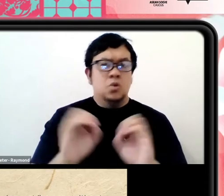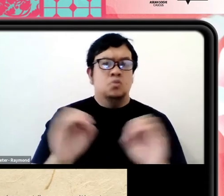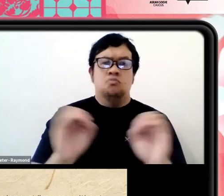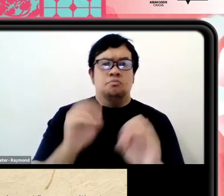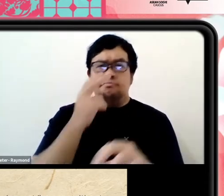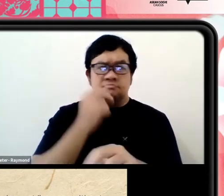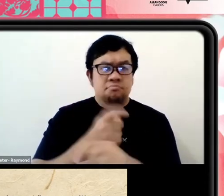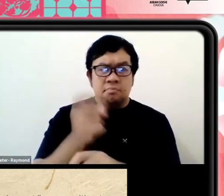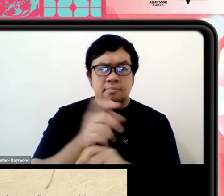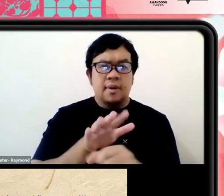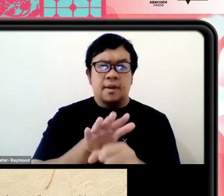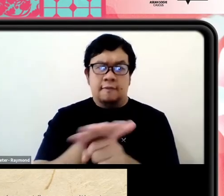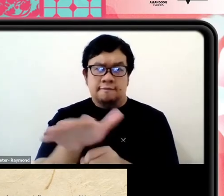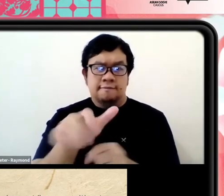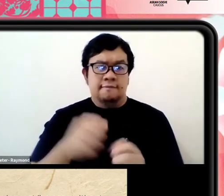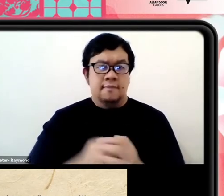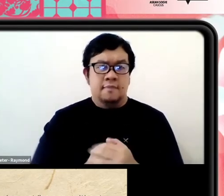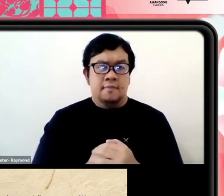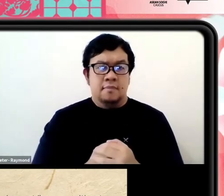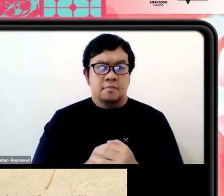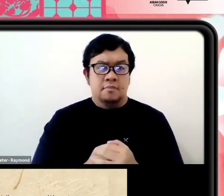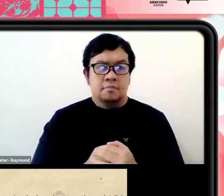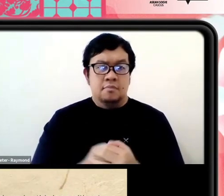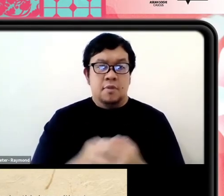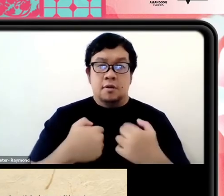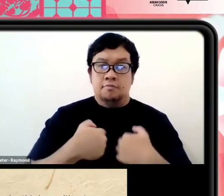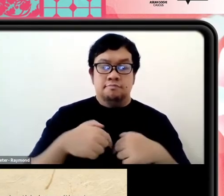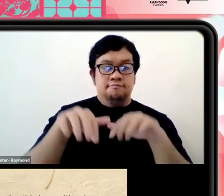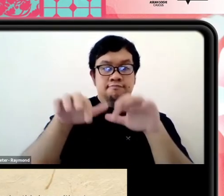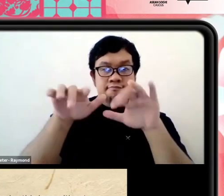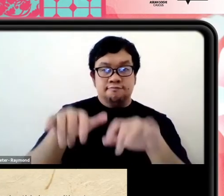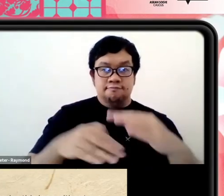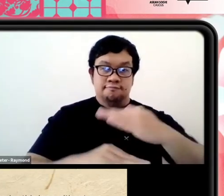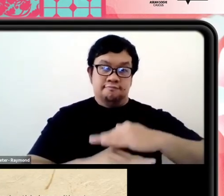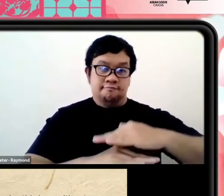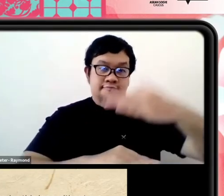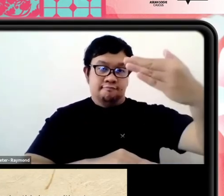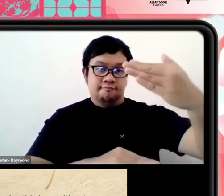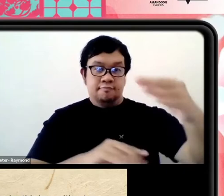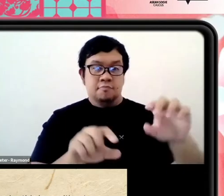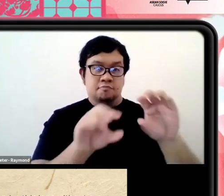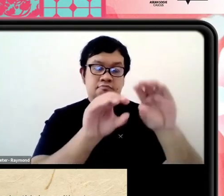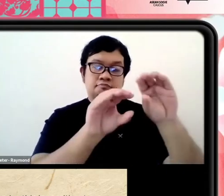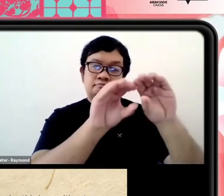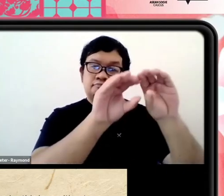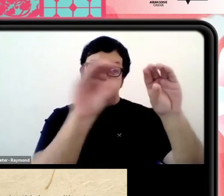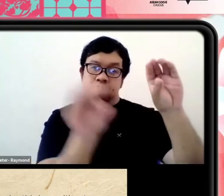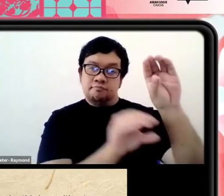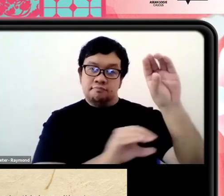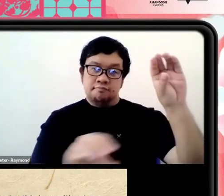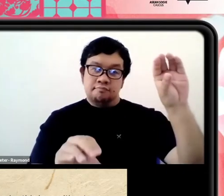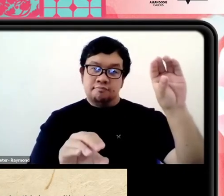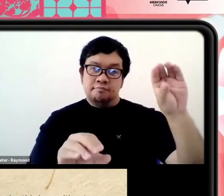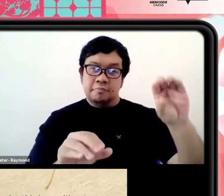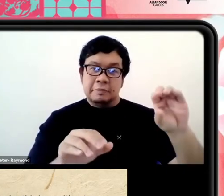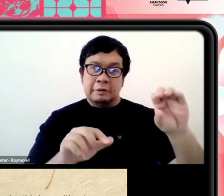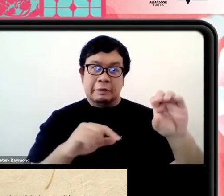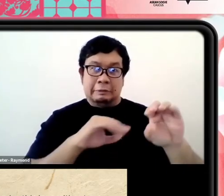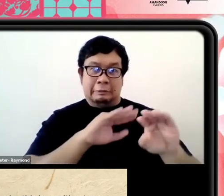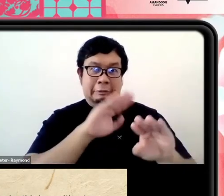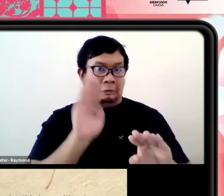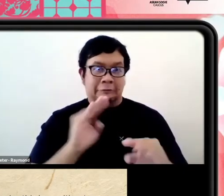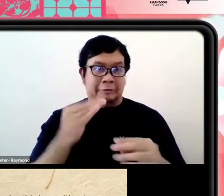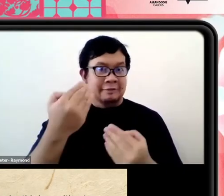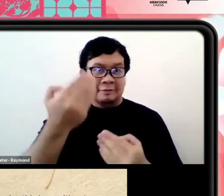my computer webcam at a Zoom stand-up open mic. The premise being, I never thought I'd survive this long without a stage to perform on.